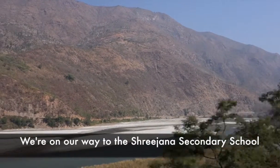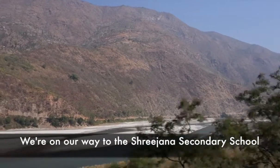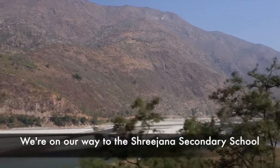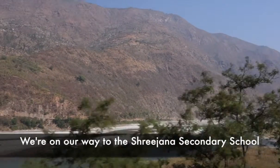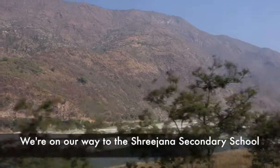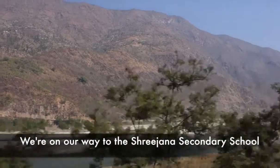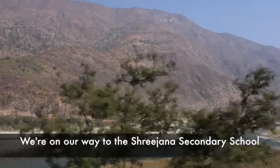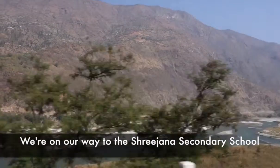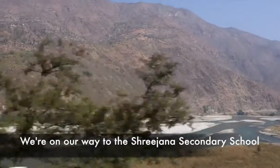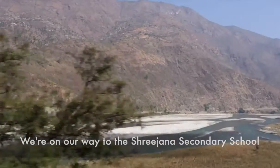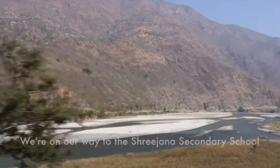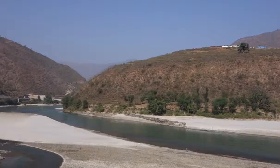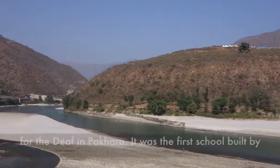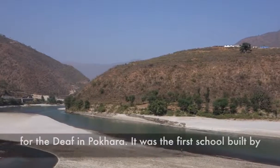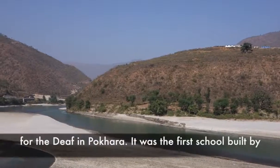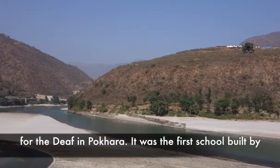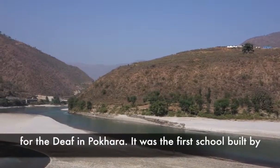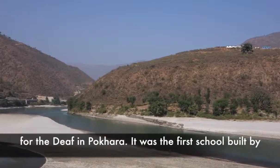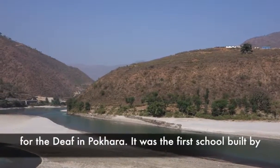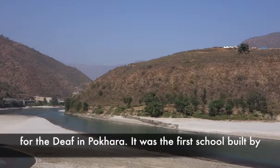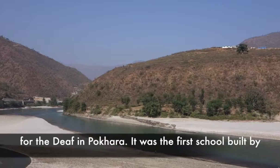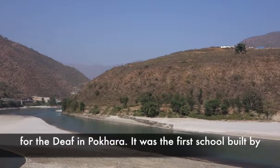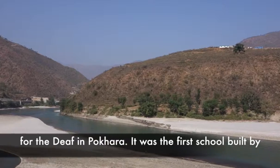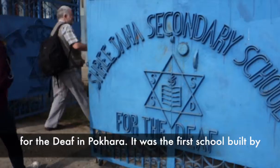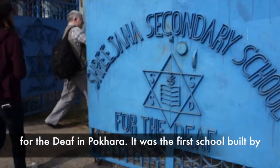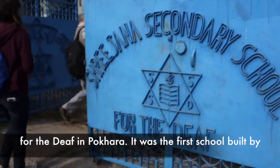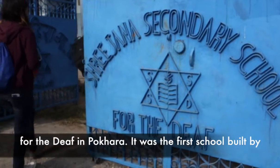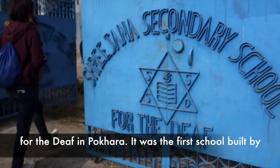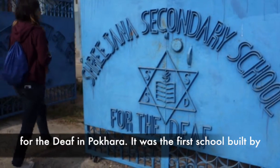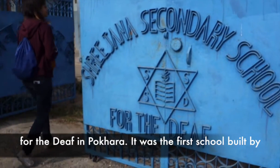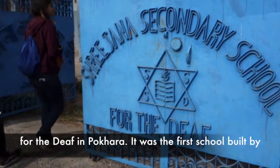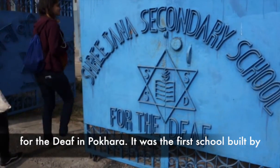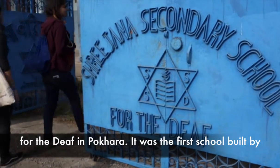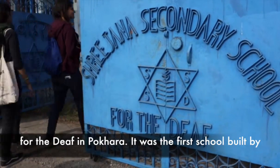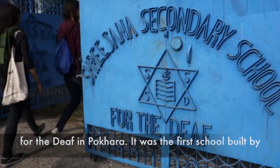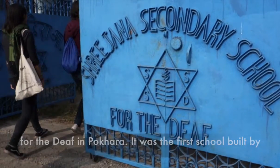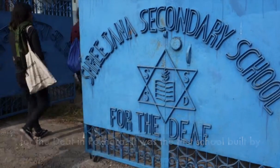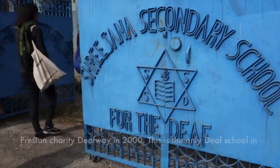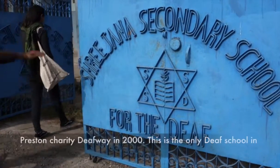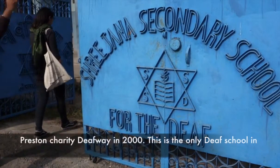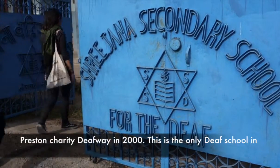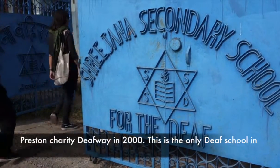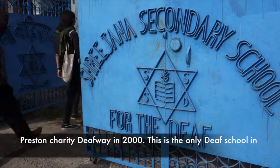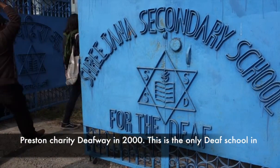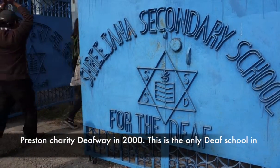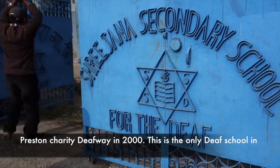Secondary School for the Deaf in Pokhara. It was the first school built by Preston charity Deafway in 2000.